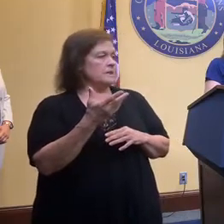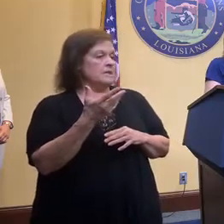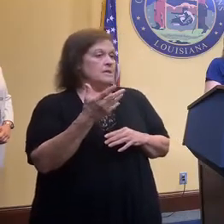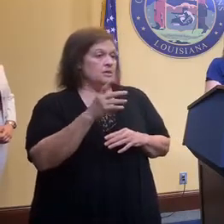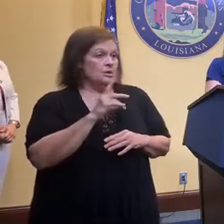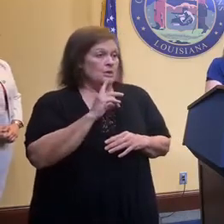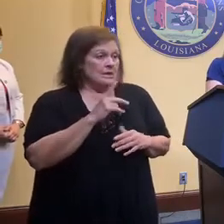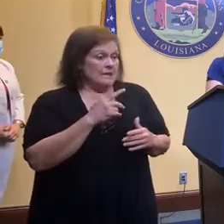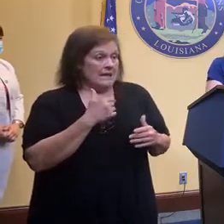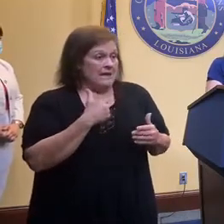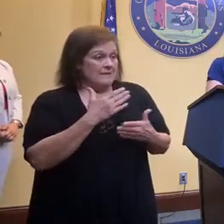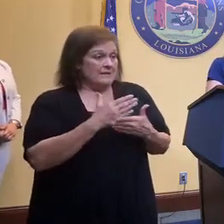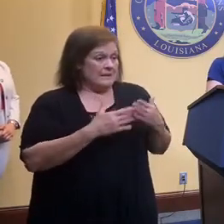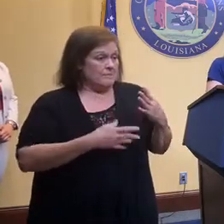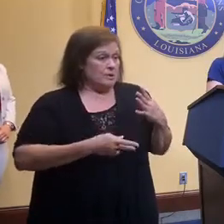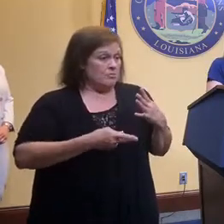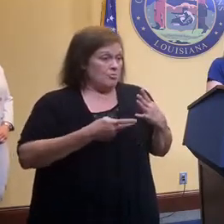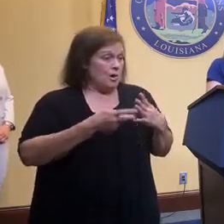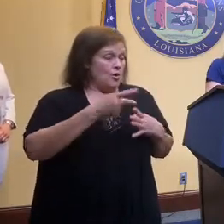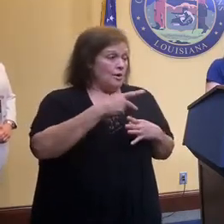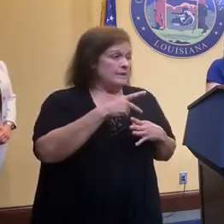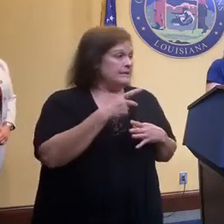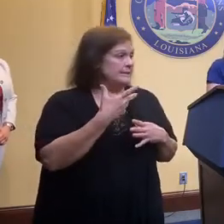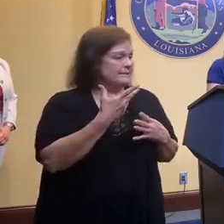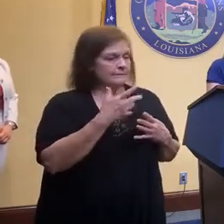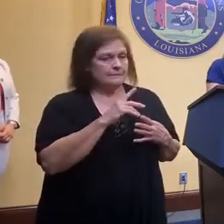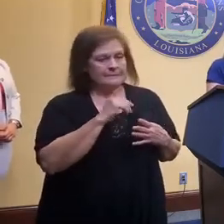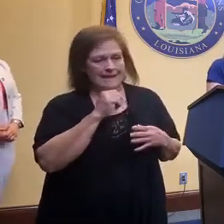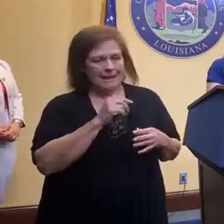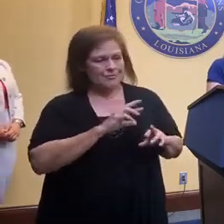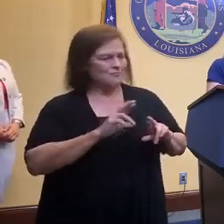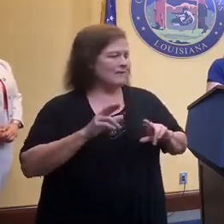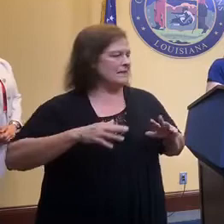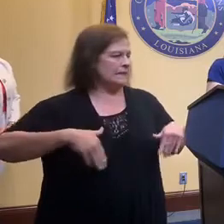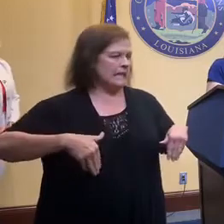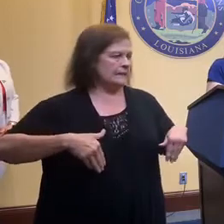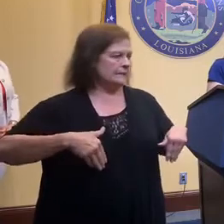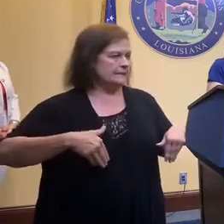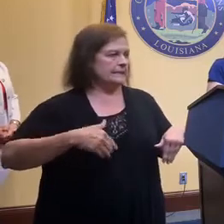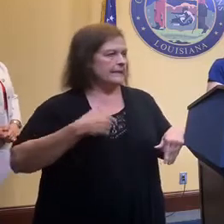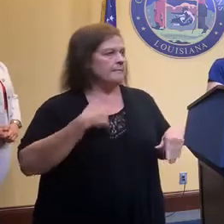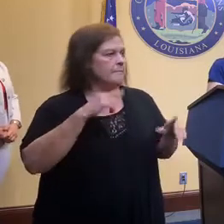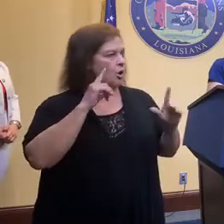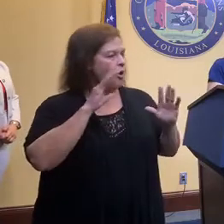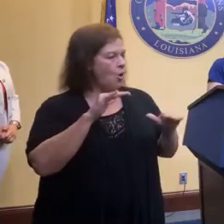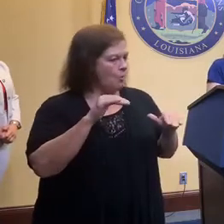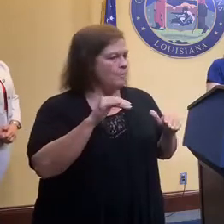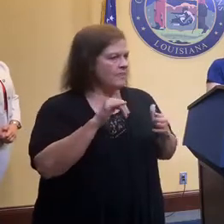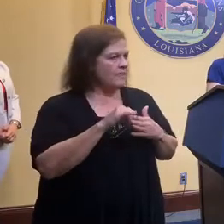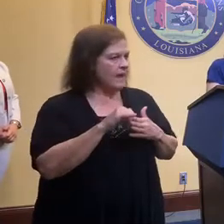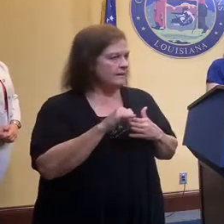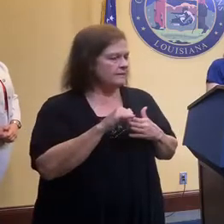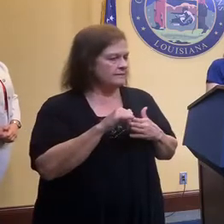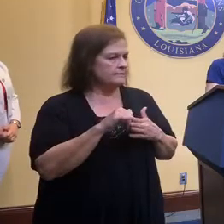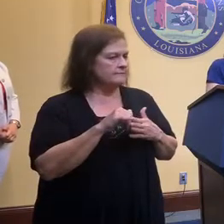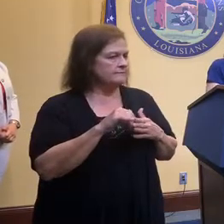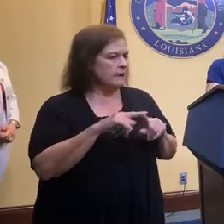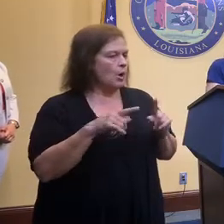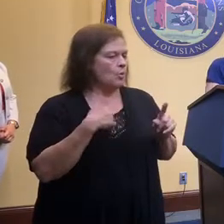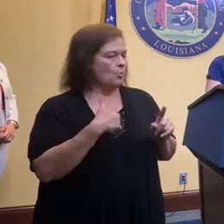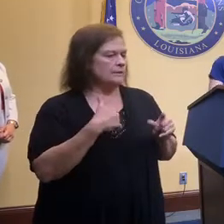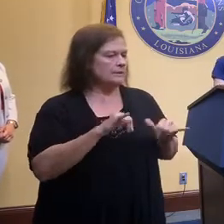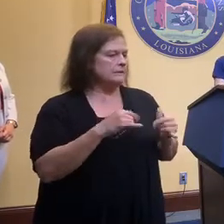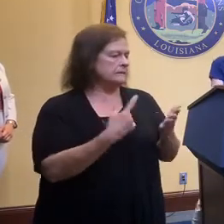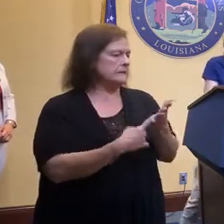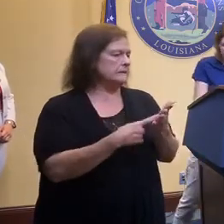There would be some priorities. We're not at that point yet, and I'm hopeful we won't get there, but we're certainly discussing what that would look